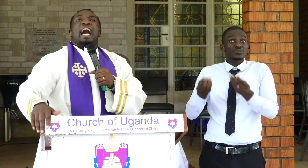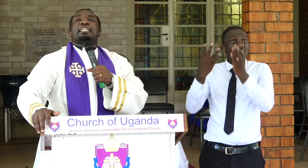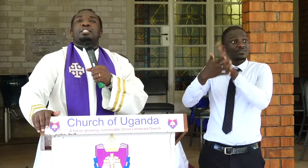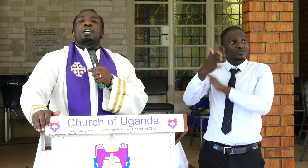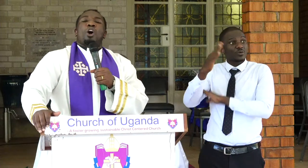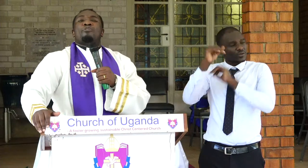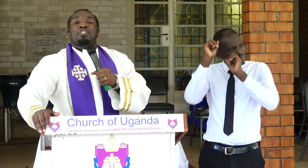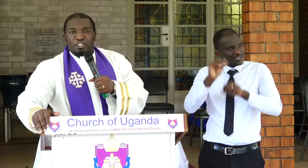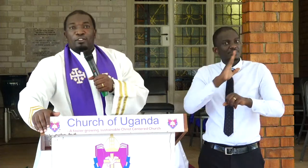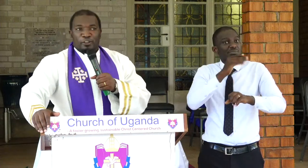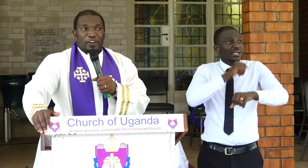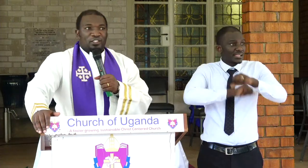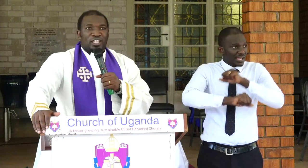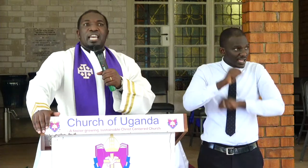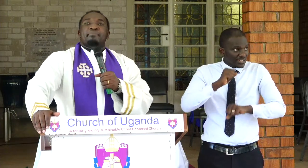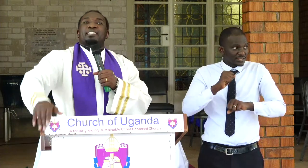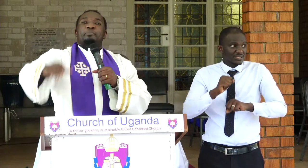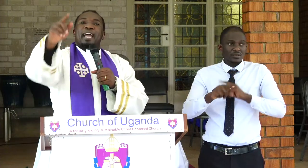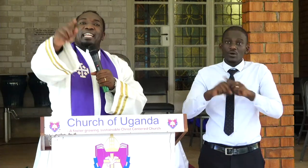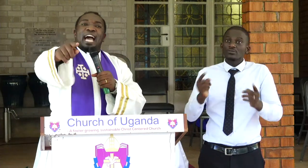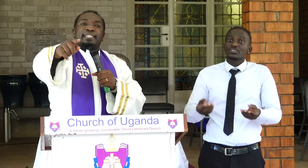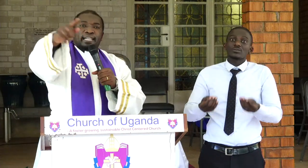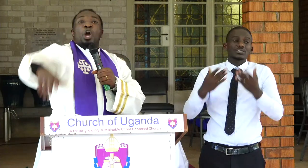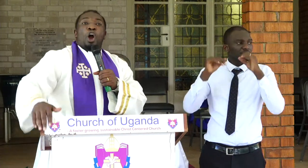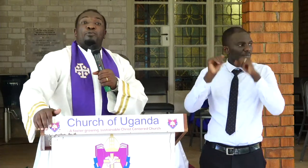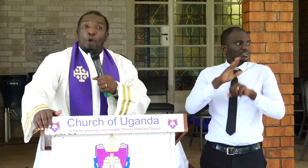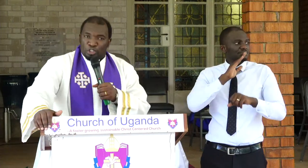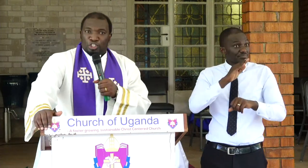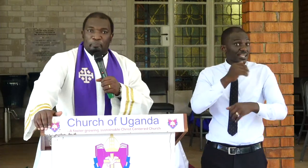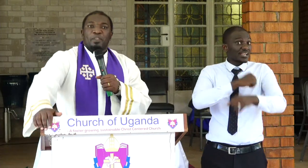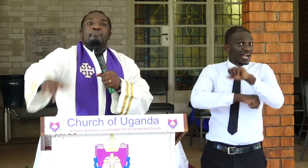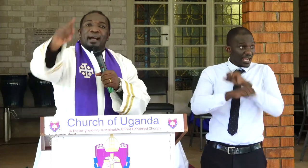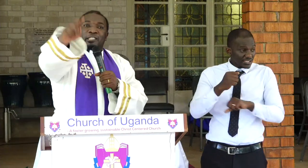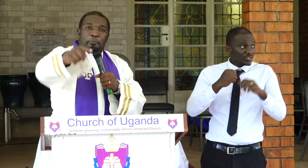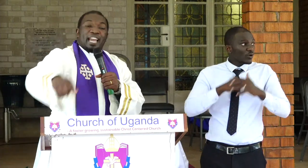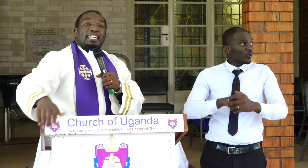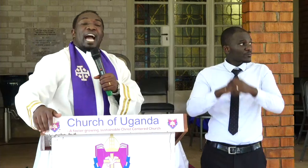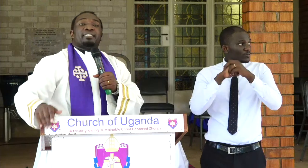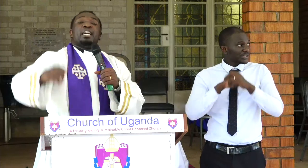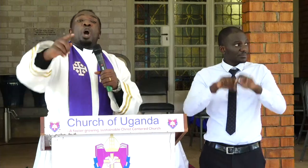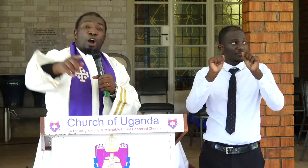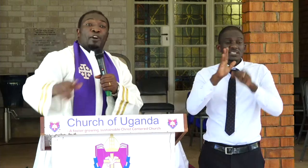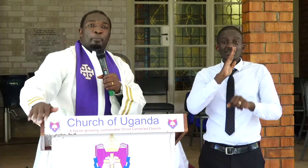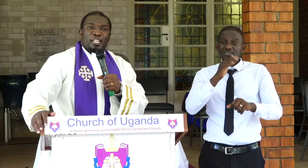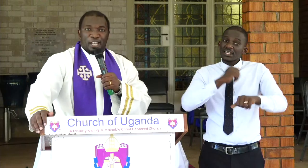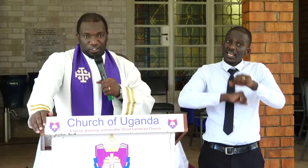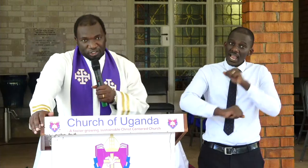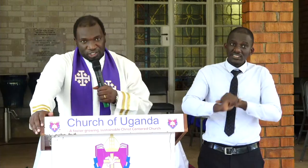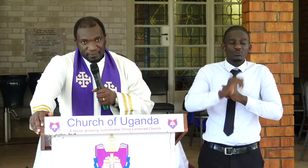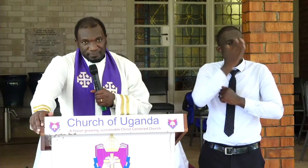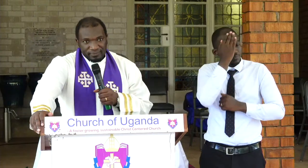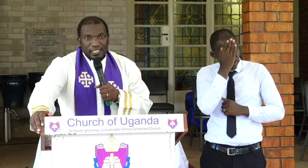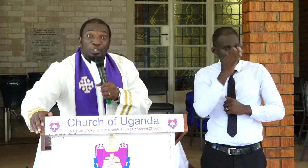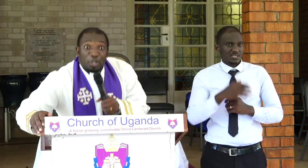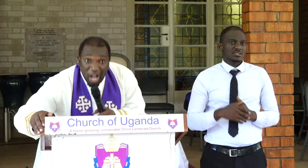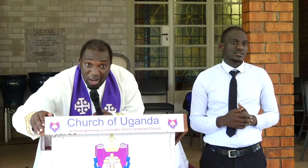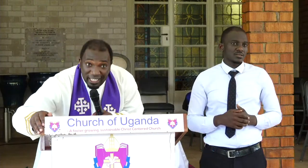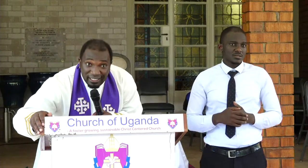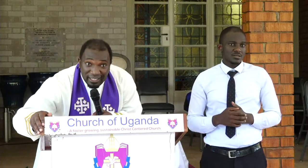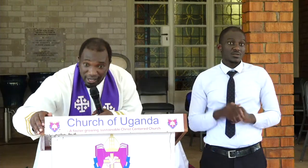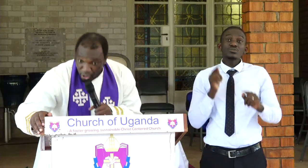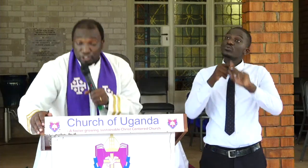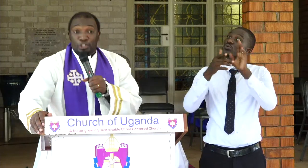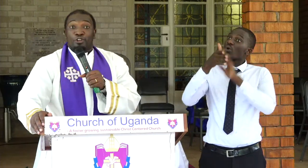be an act of sacrifice, must be an act of worship, must be an act of obedience to